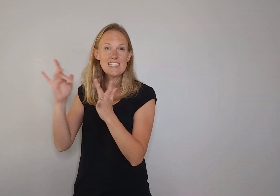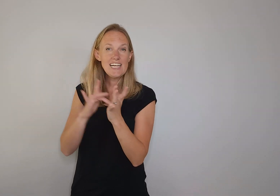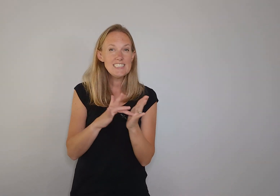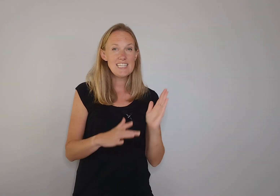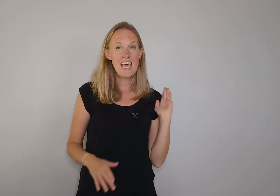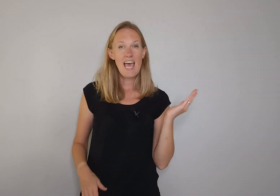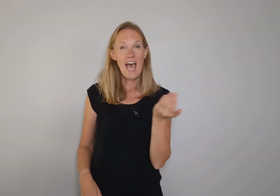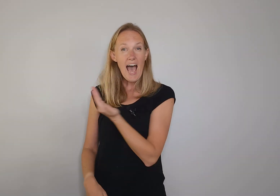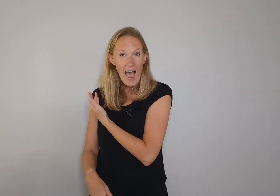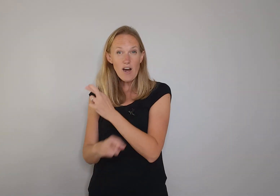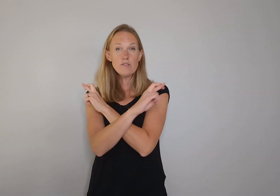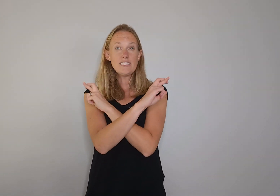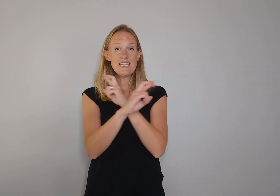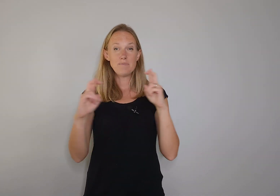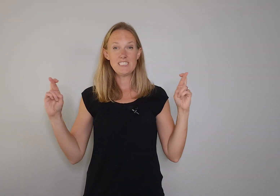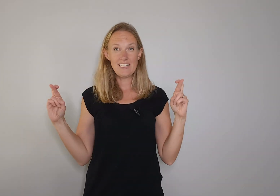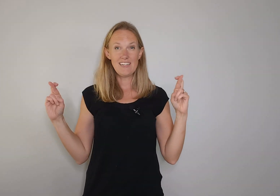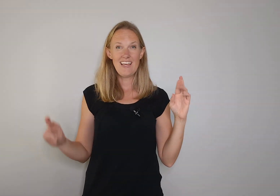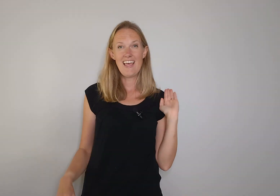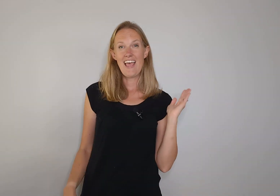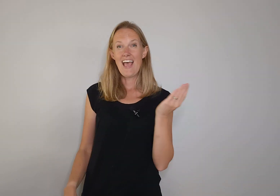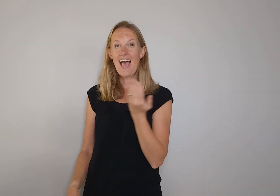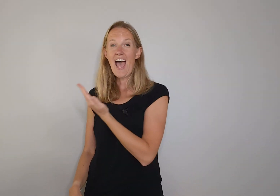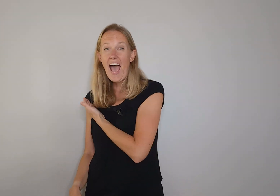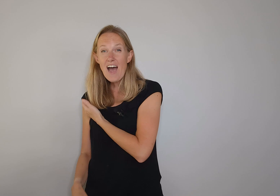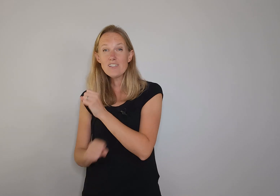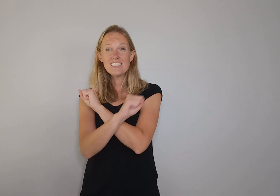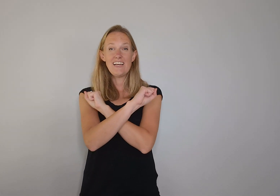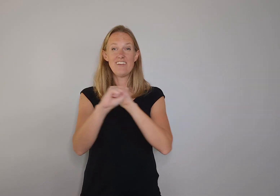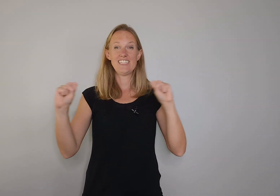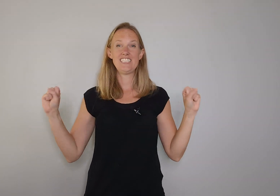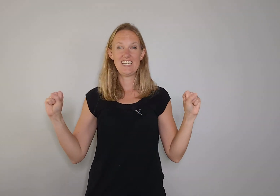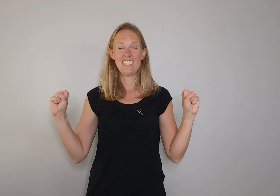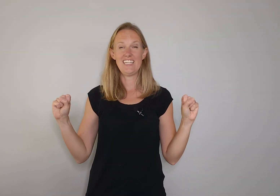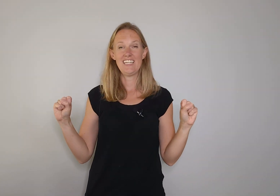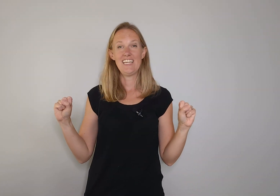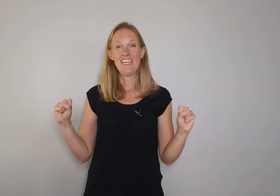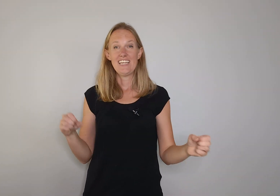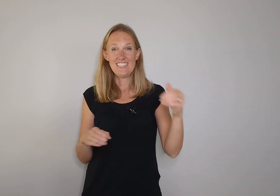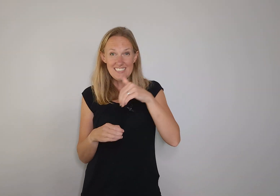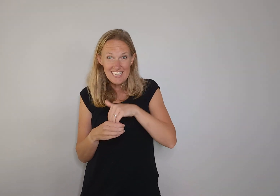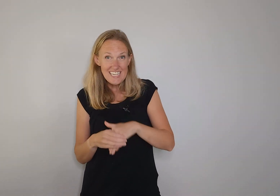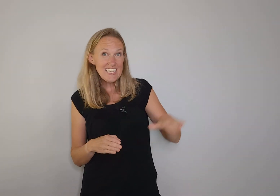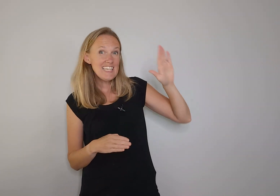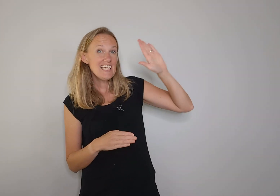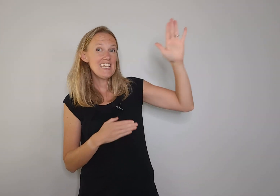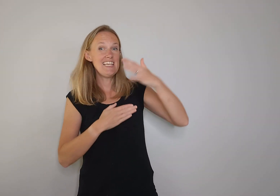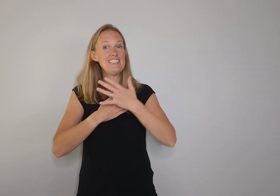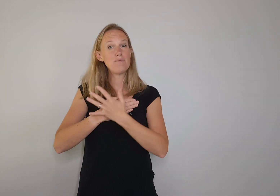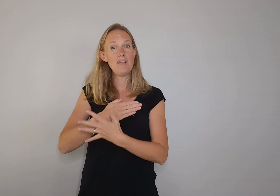Jesus, our redemption, our salvation is in his